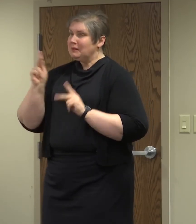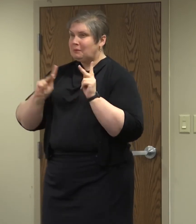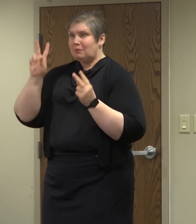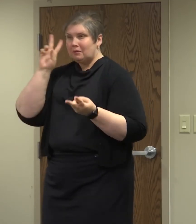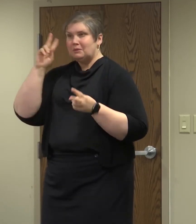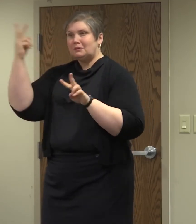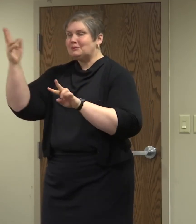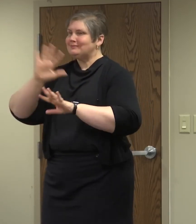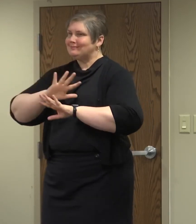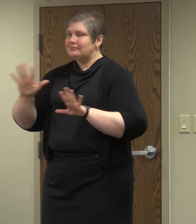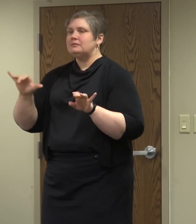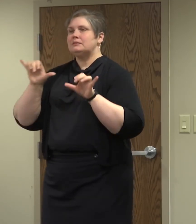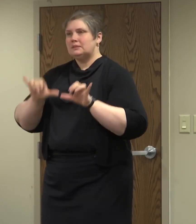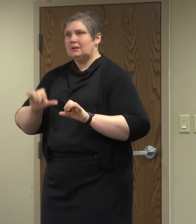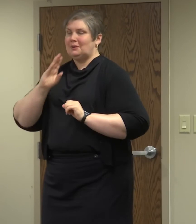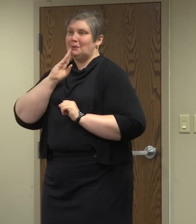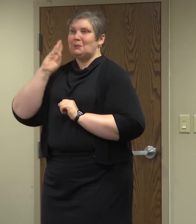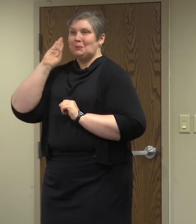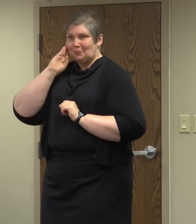did last year.